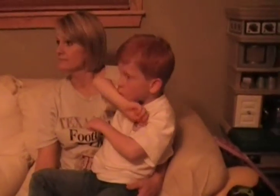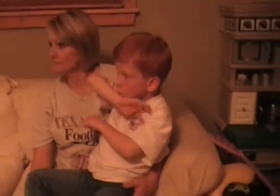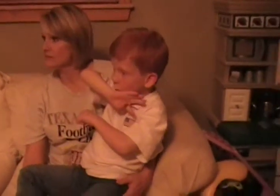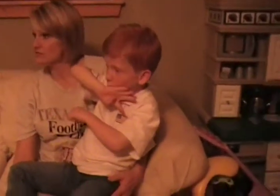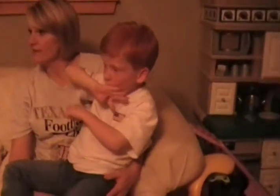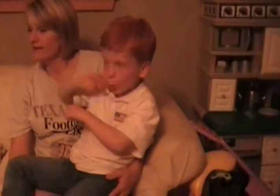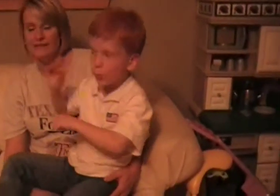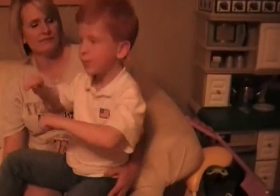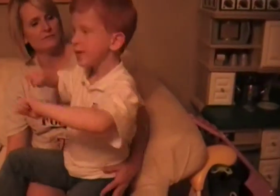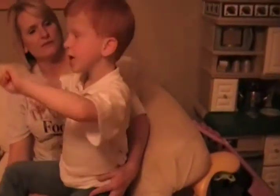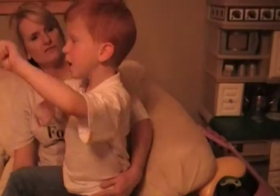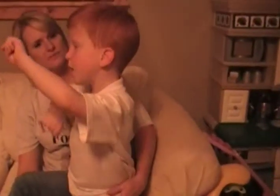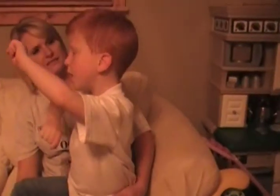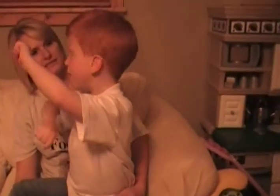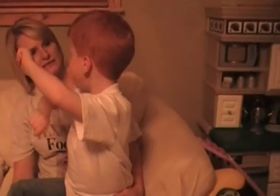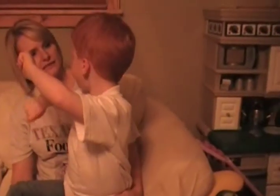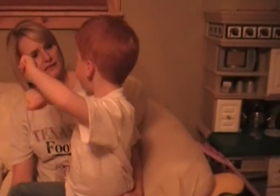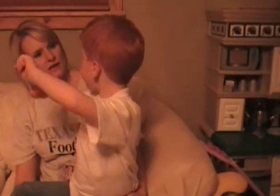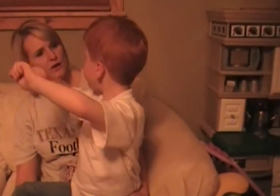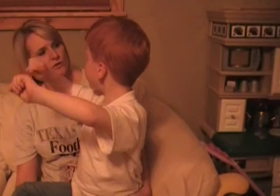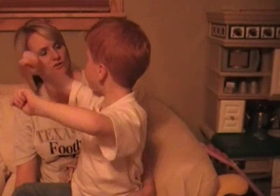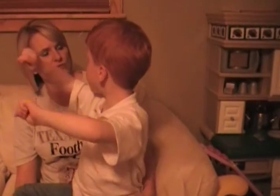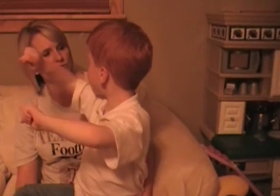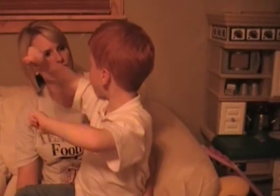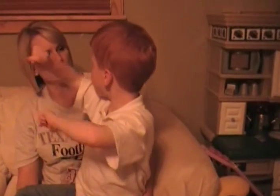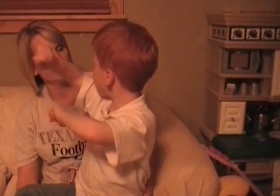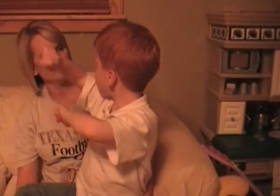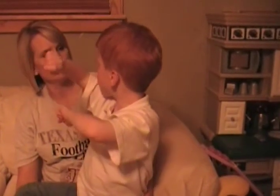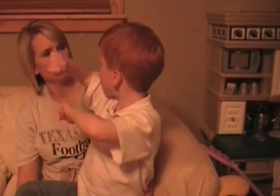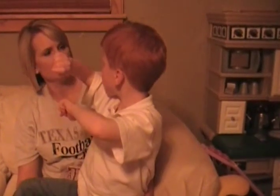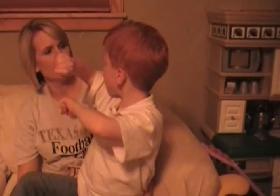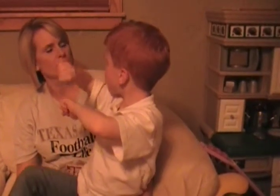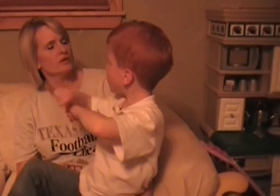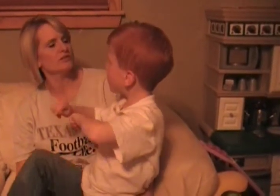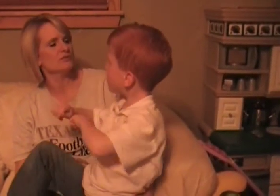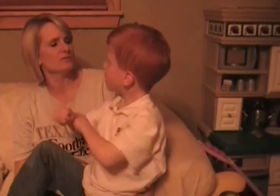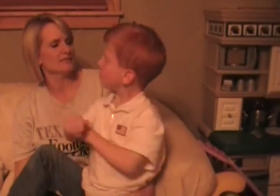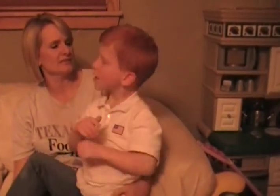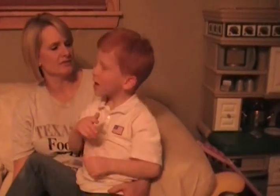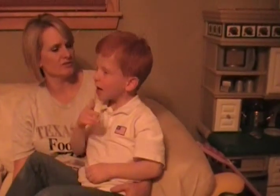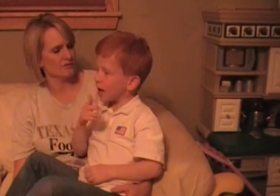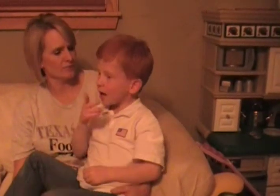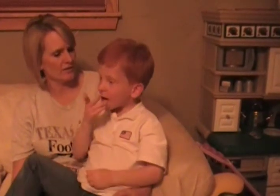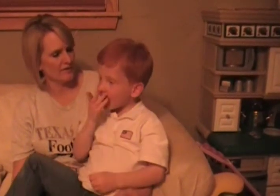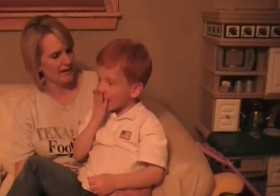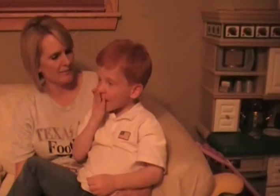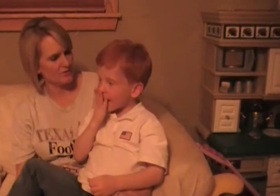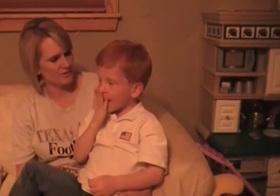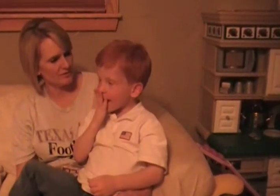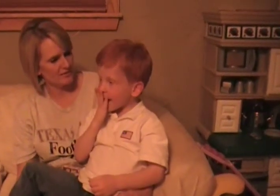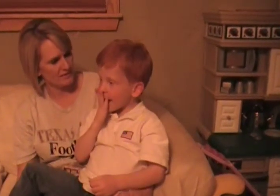But the tiger was white. That's right. What else did we see? Oh, we drove the train. What else did we see at the zoo? What other animals did we see at the